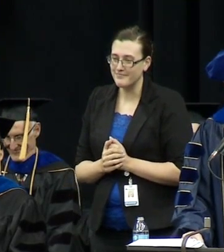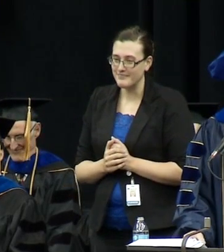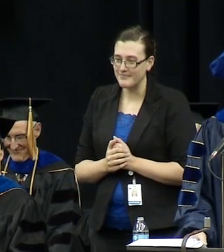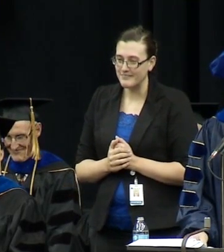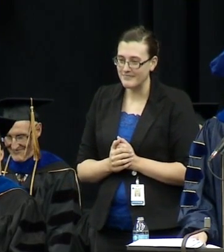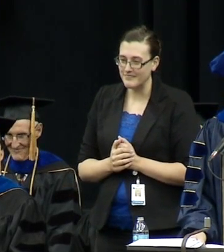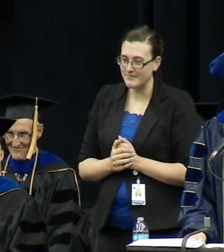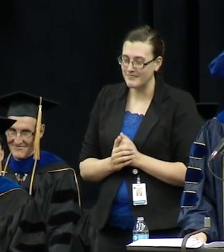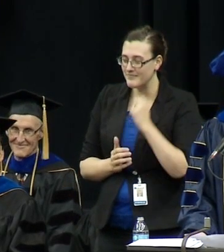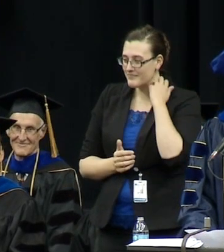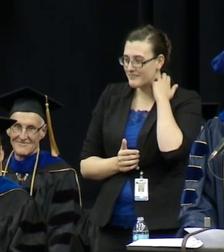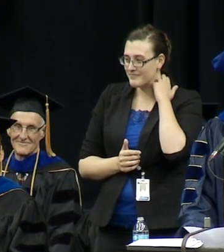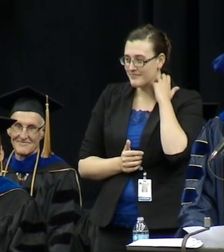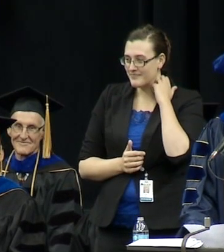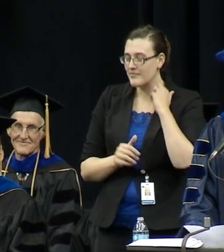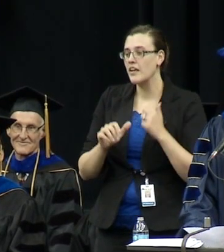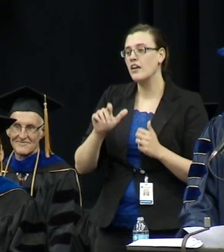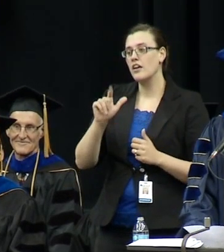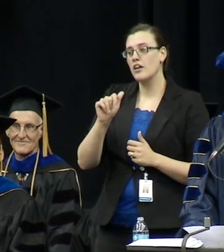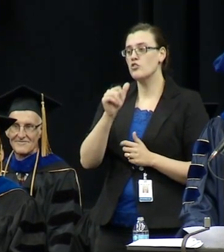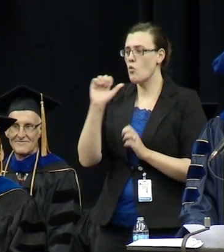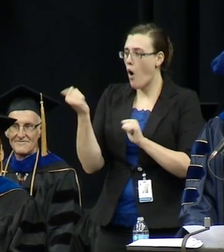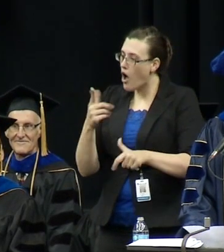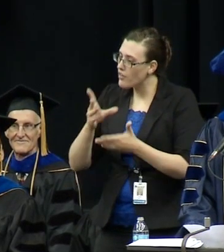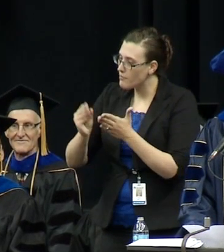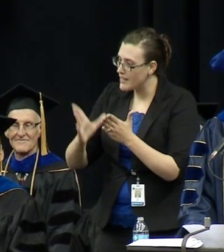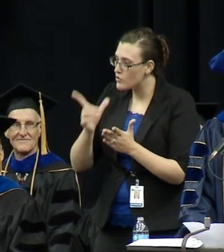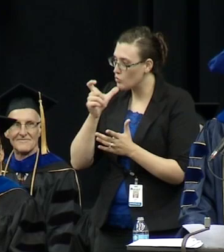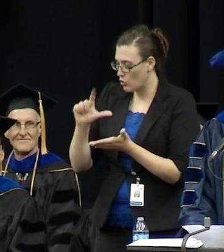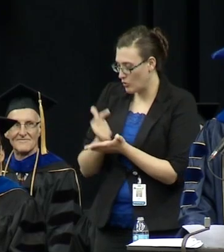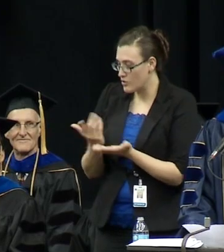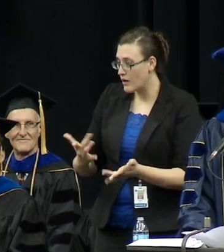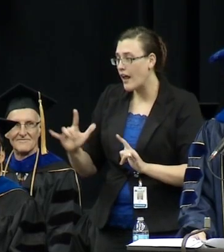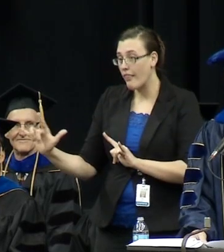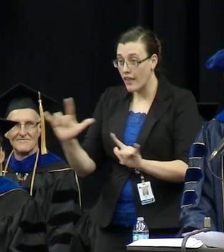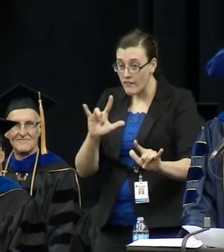To Leah DeGrazia, to Andrew DeLucas, to all of my students graduating today, I